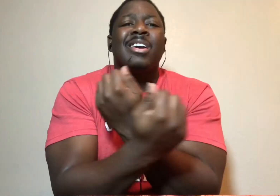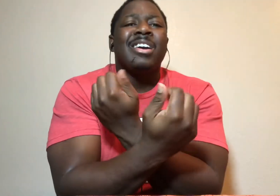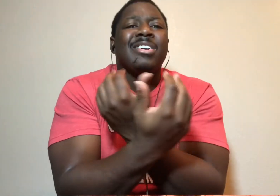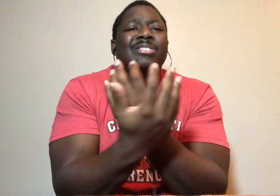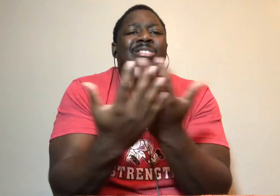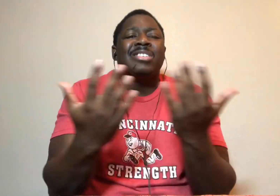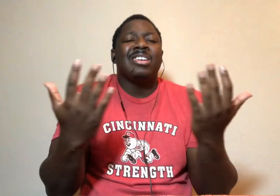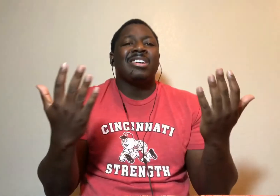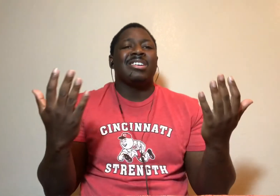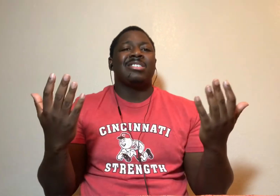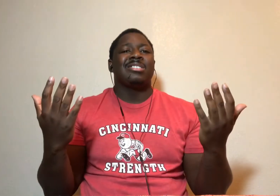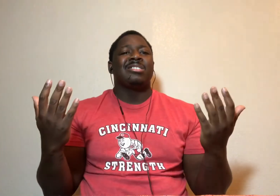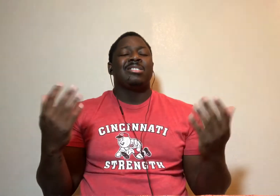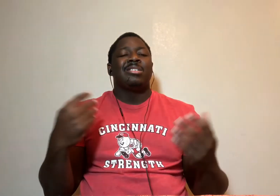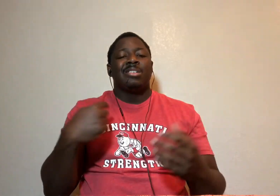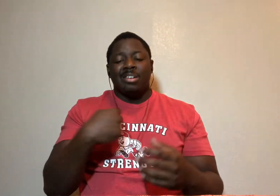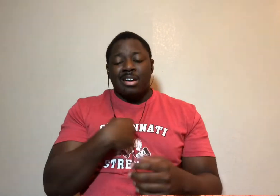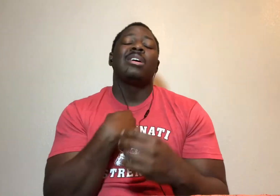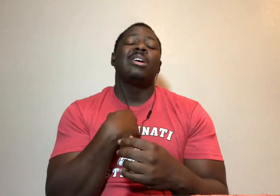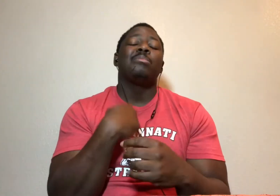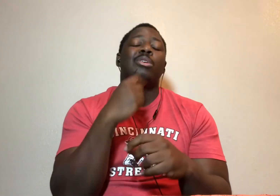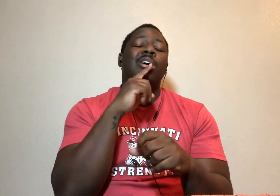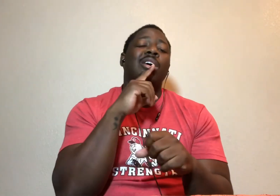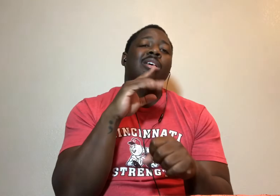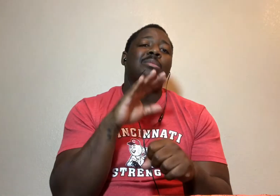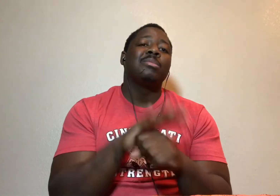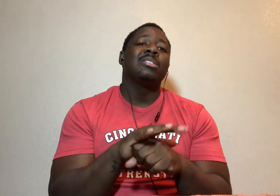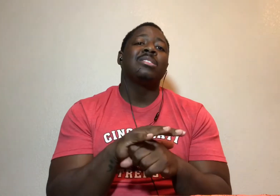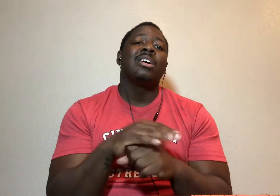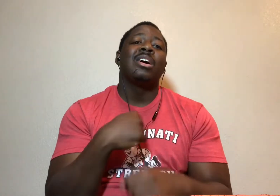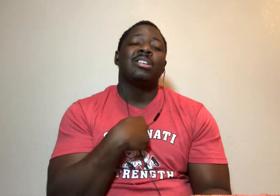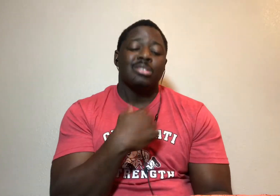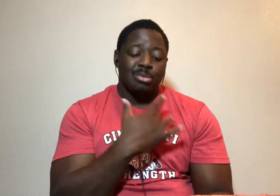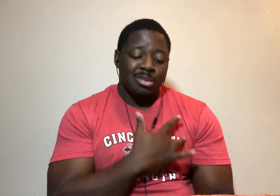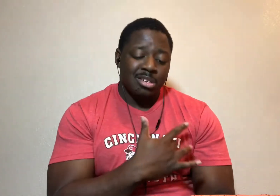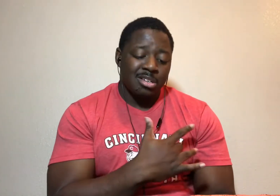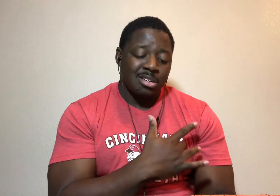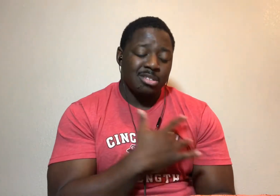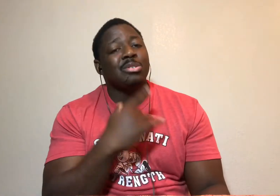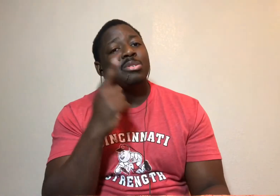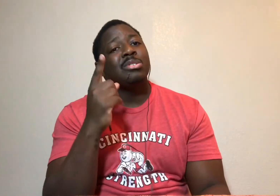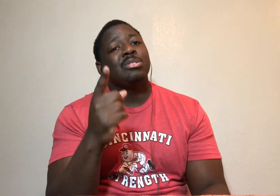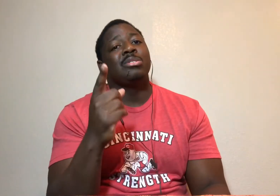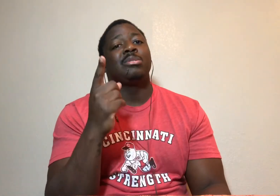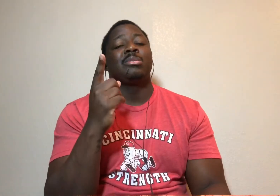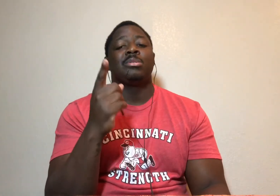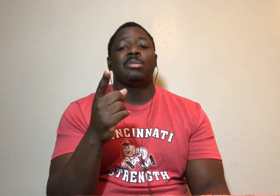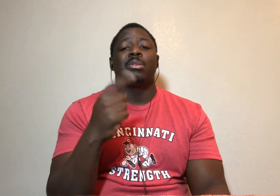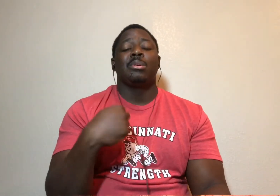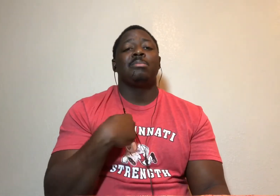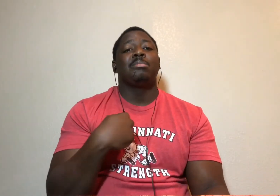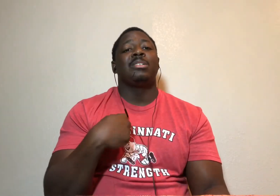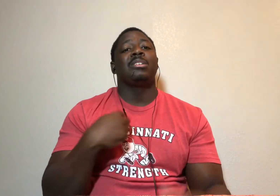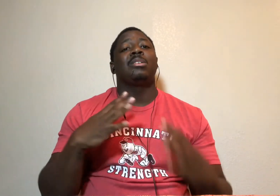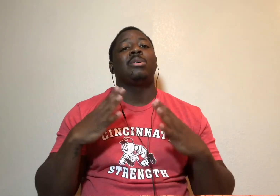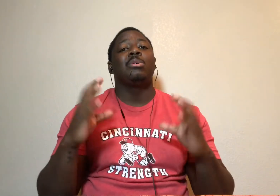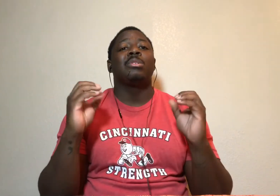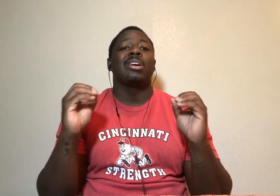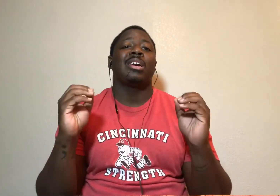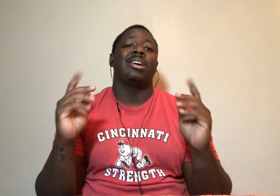you everything. Whoa. I promise, I swear to you I'll be